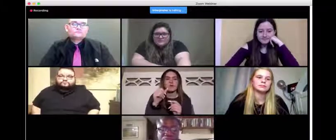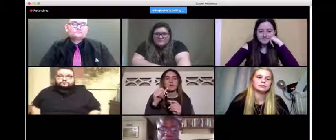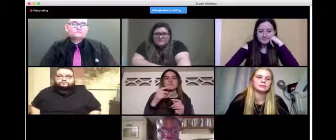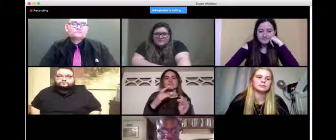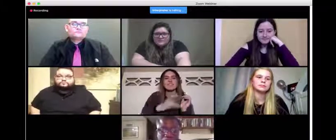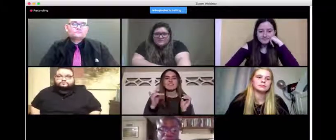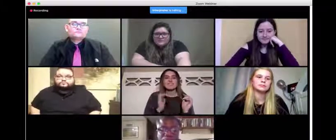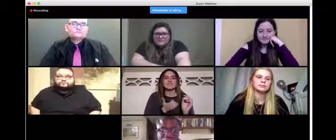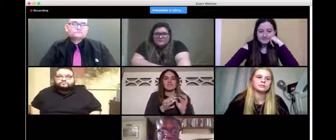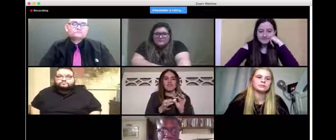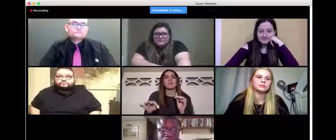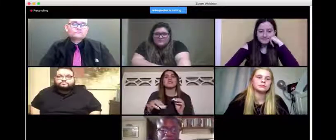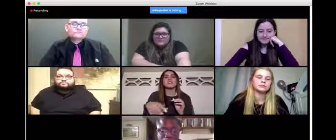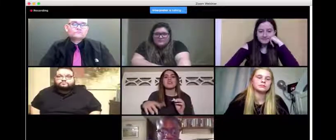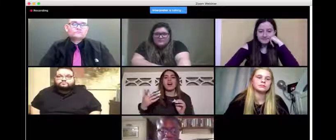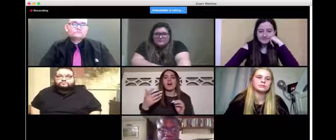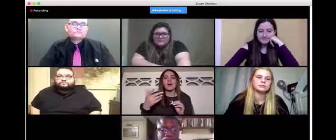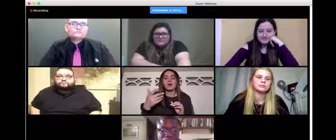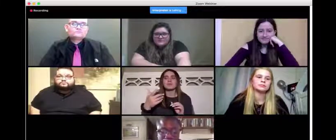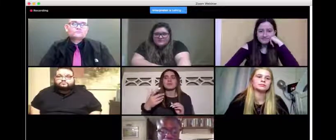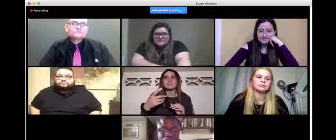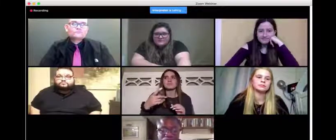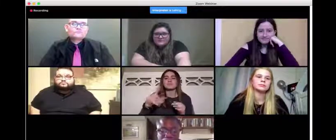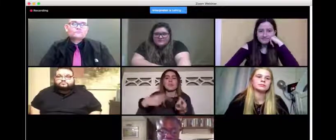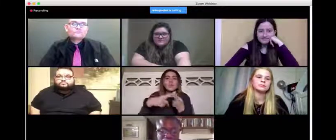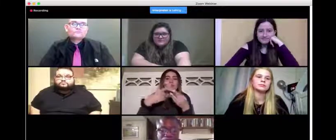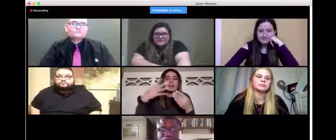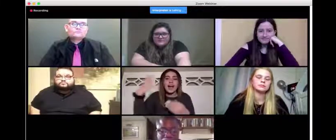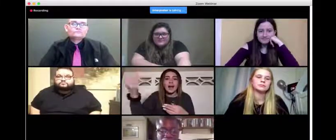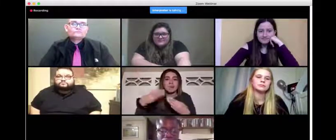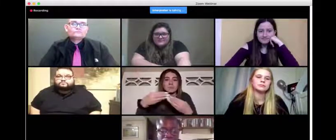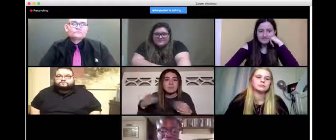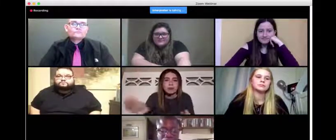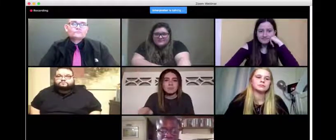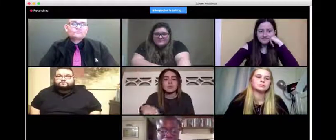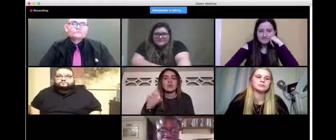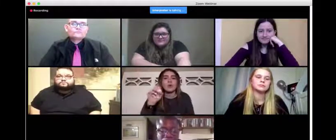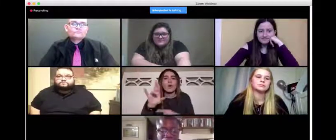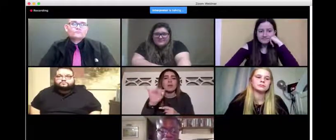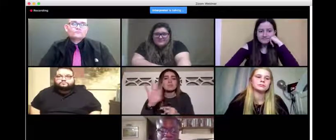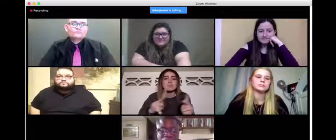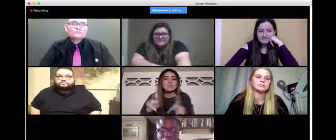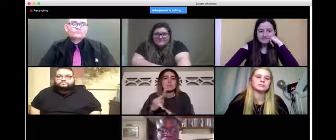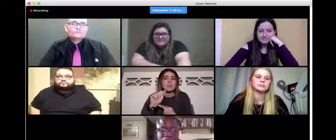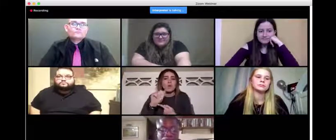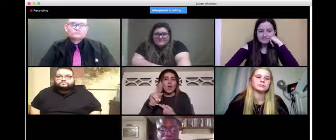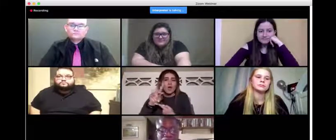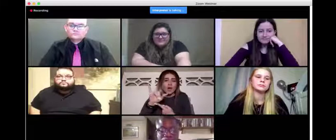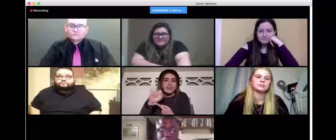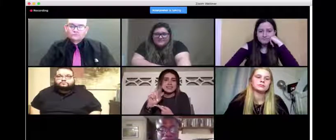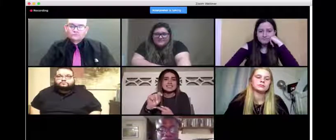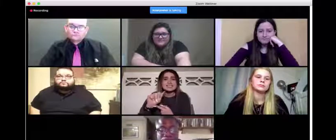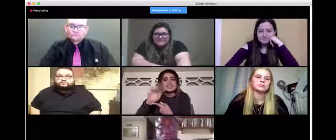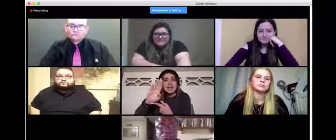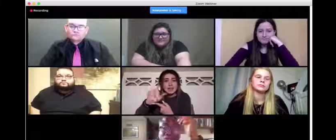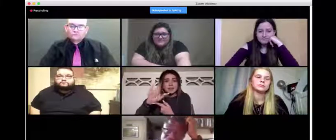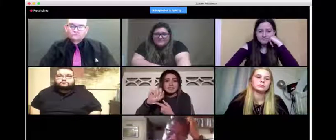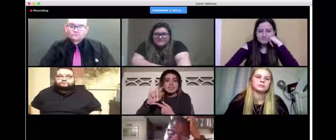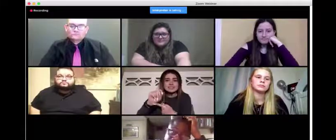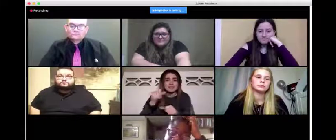out in public, you know, if you're going to be an ally for people that are autistic or disabled, sometimes people make comments about that, you know, and so,